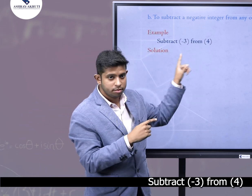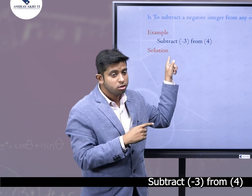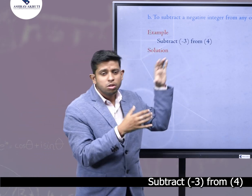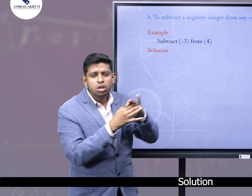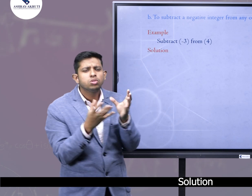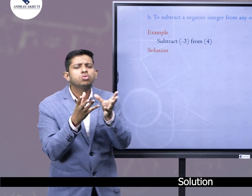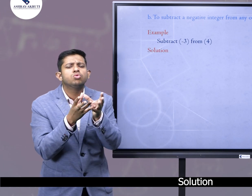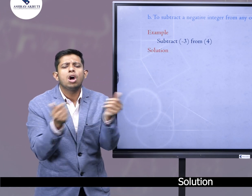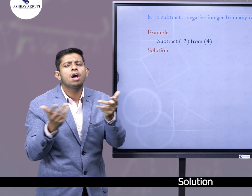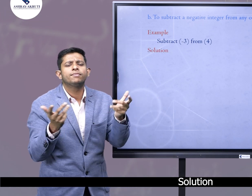Solution.